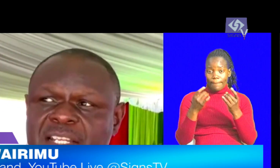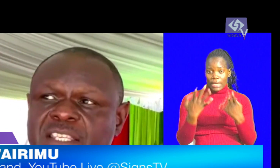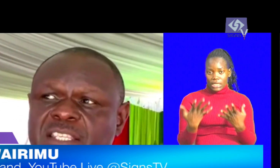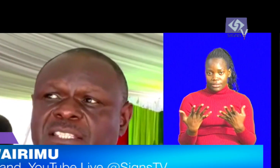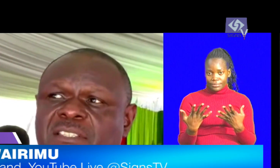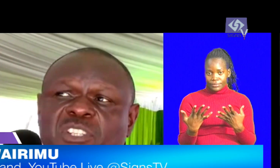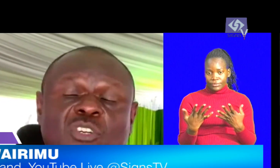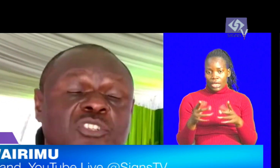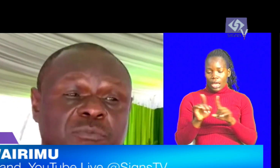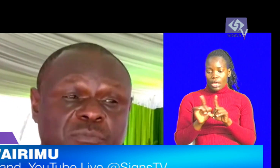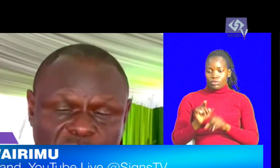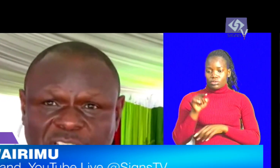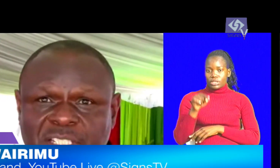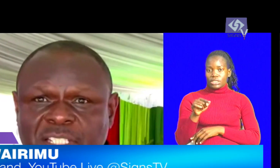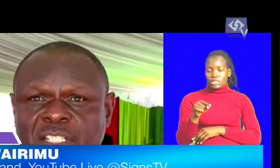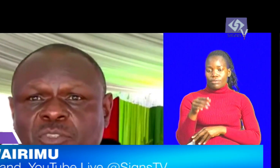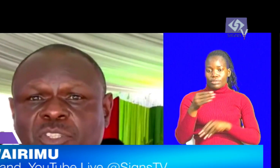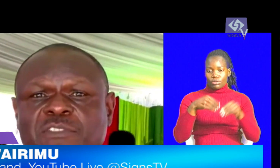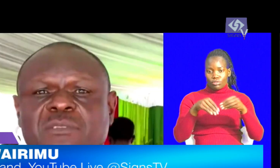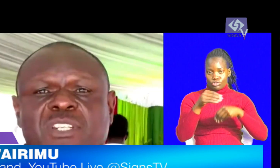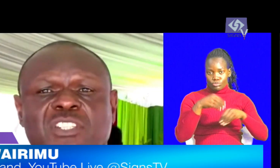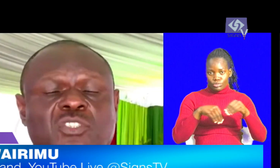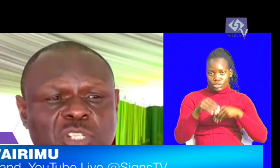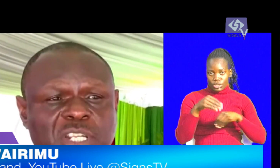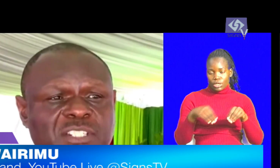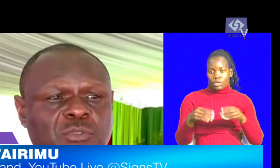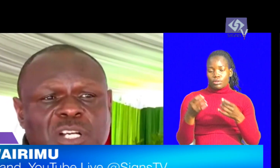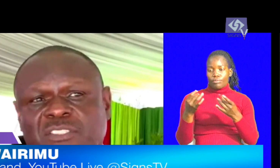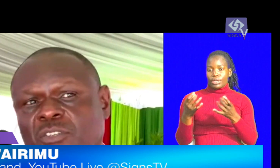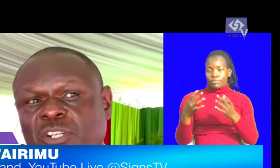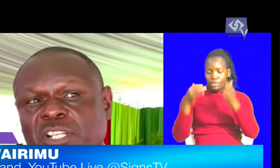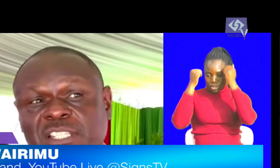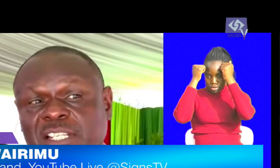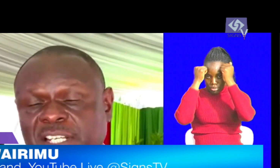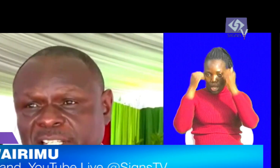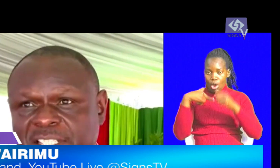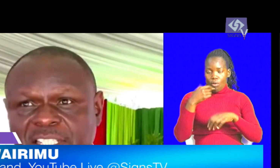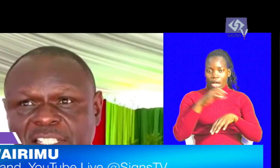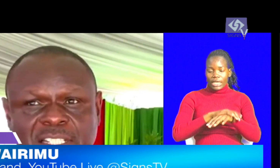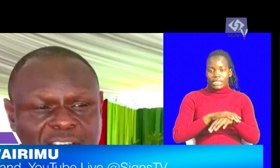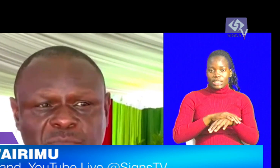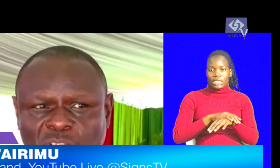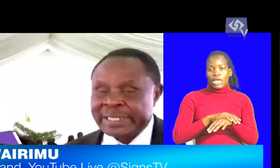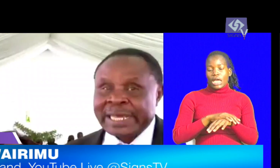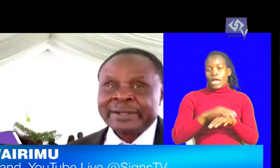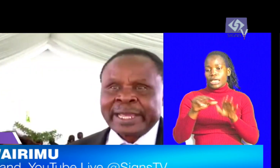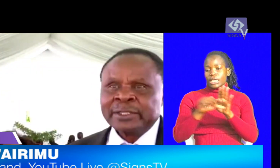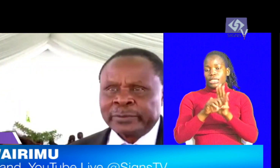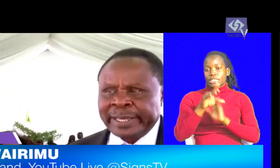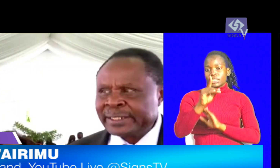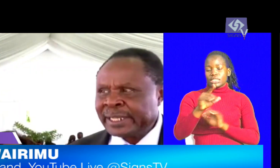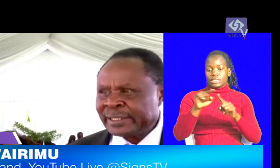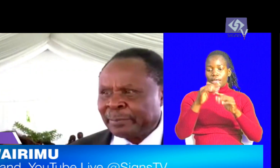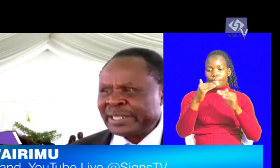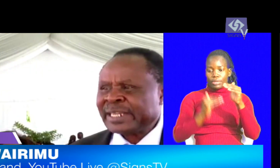and this has been contributing to the very many students who are scoring the grade D and below. They are trying to get the best